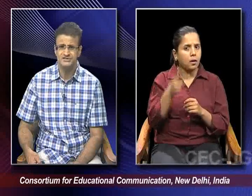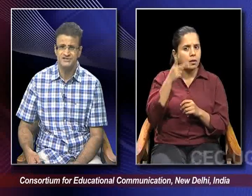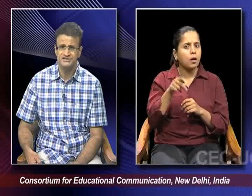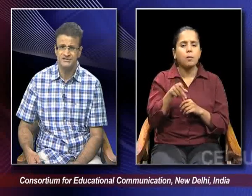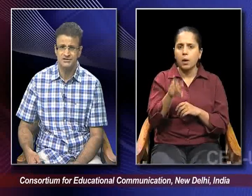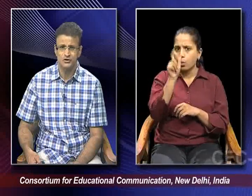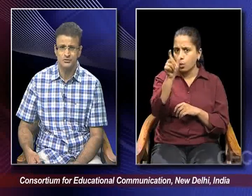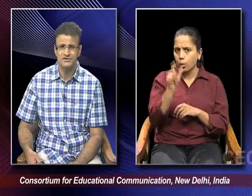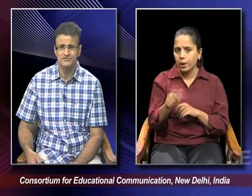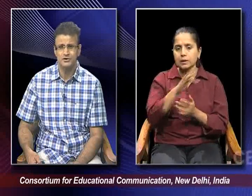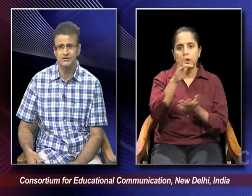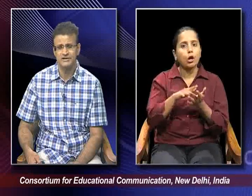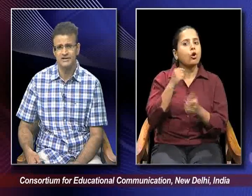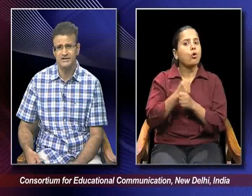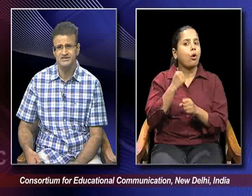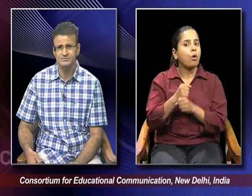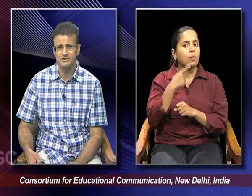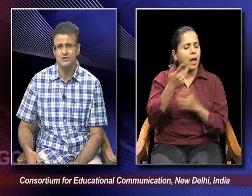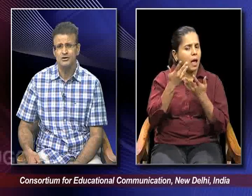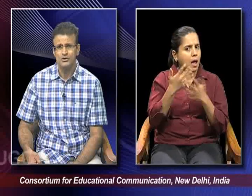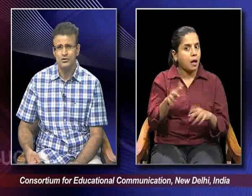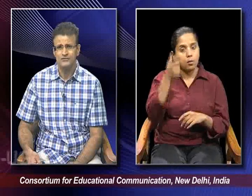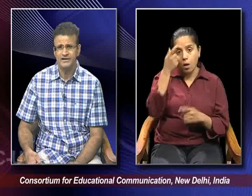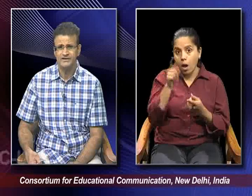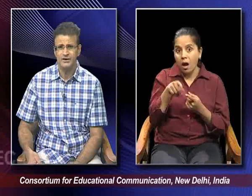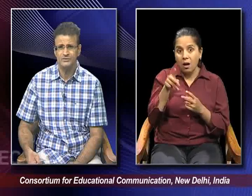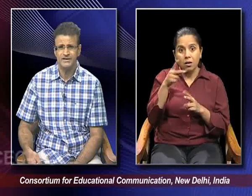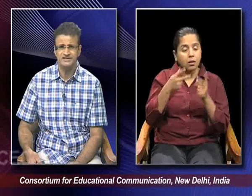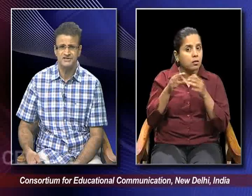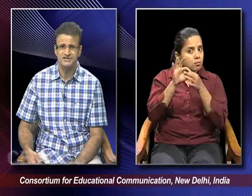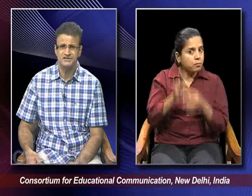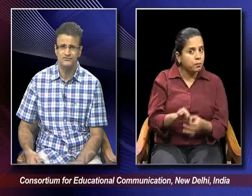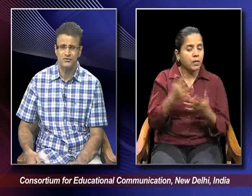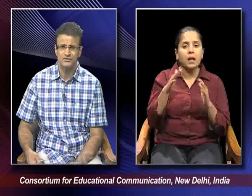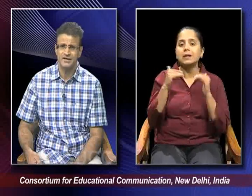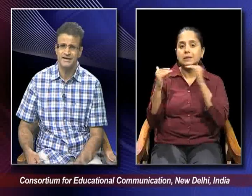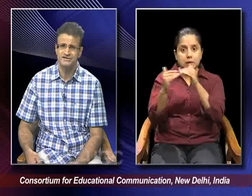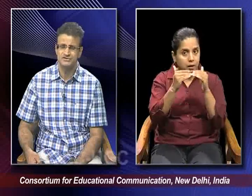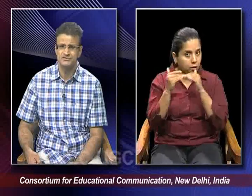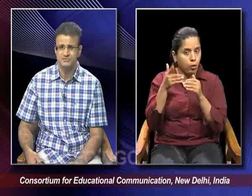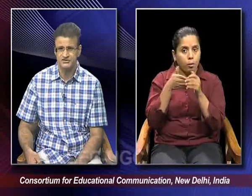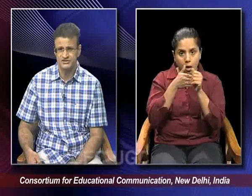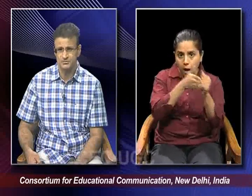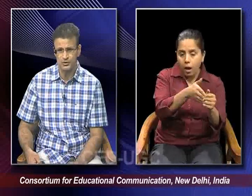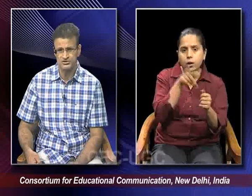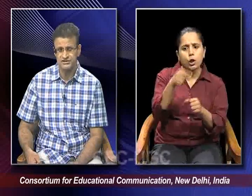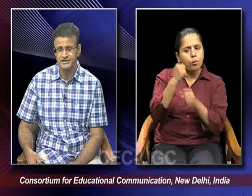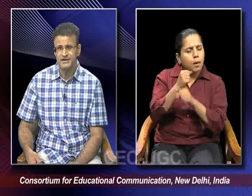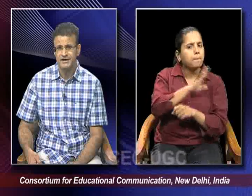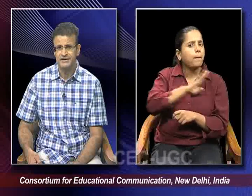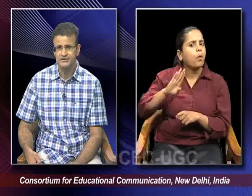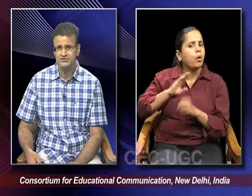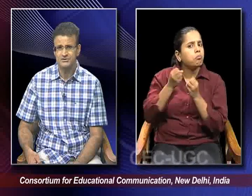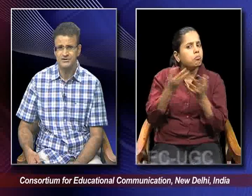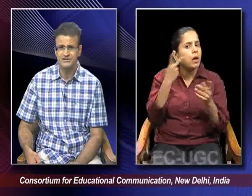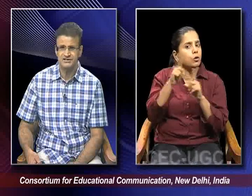words, that the central government will not take any trouble of laying down any standard for the guidance of the provincial boards,